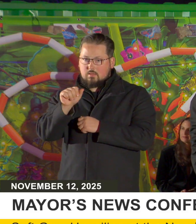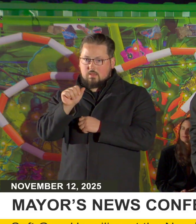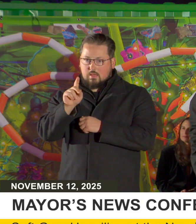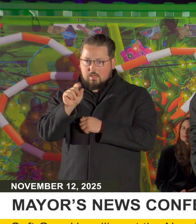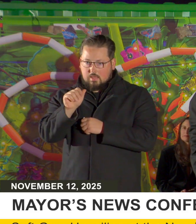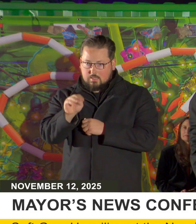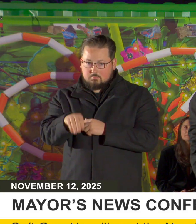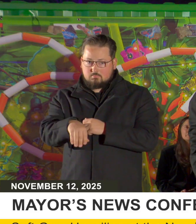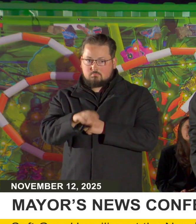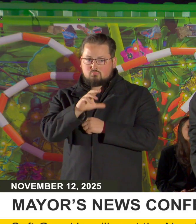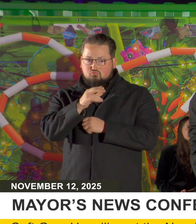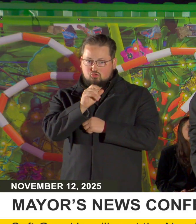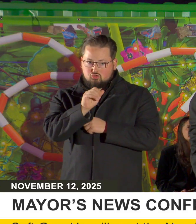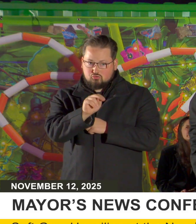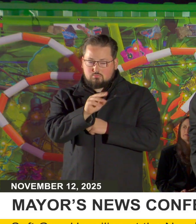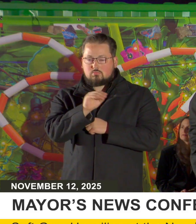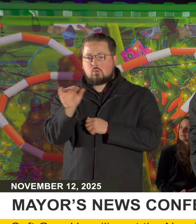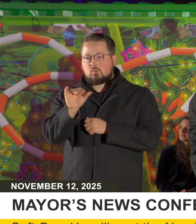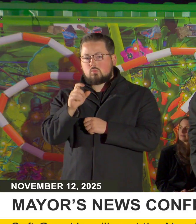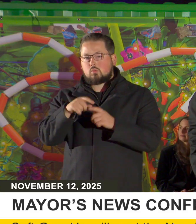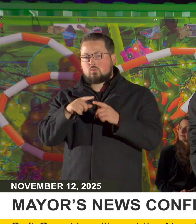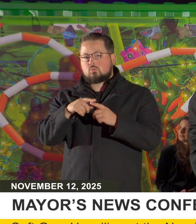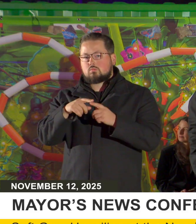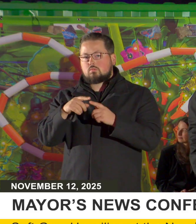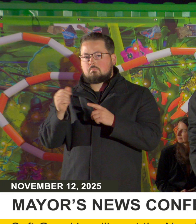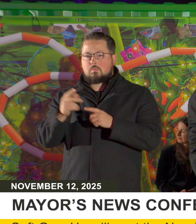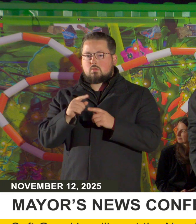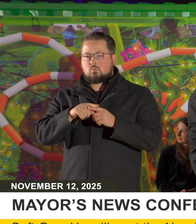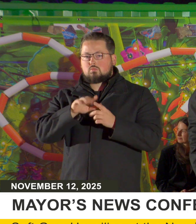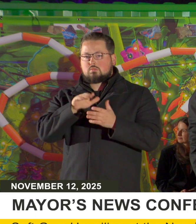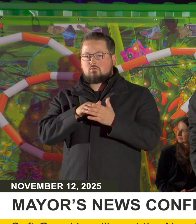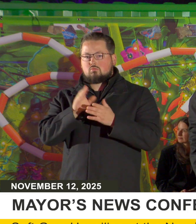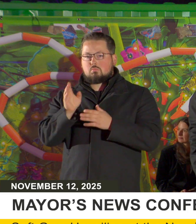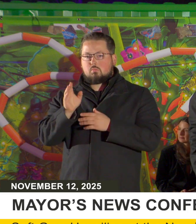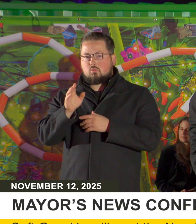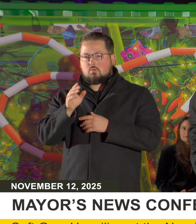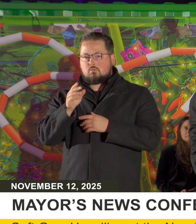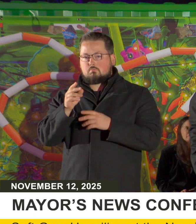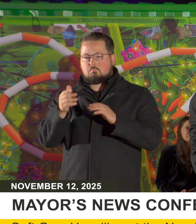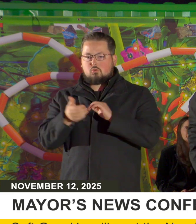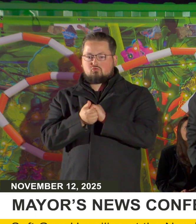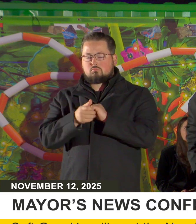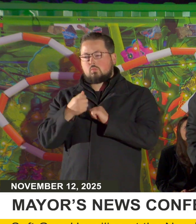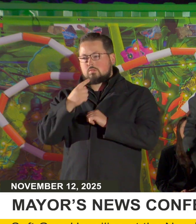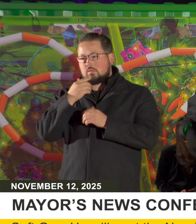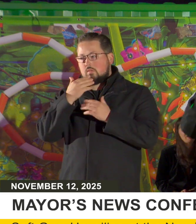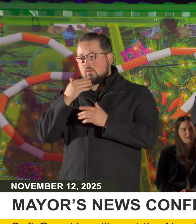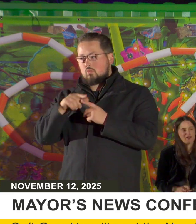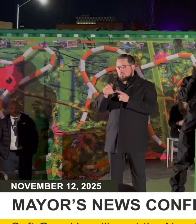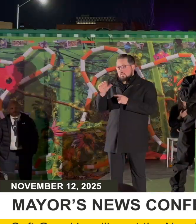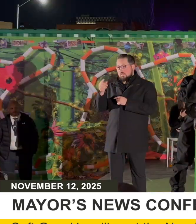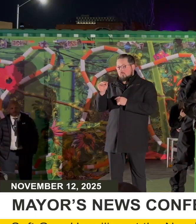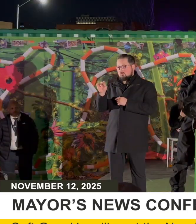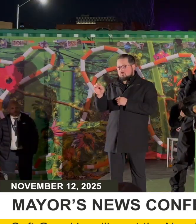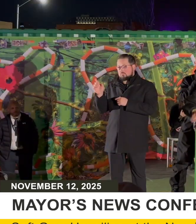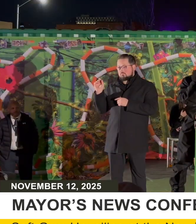Christian, and also I want to go back to the Central Baltimore Partnership. I want to give Catherine a big round of applause. Can we all do